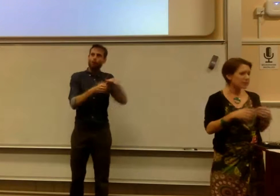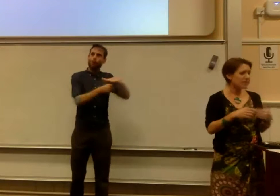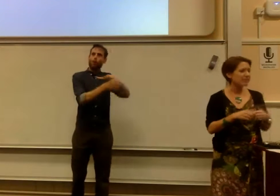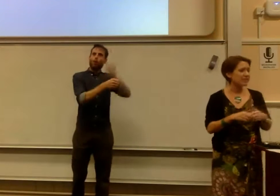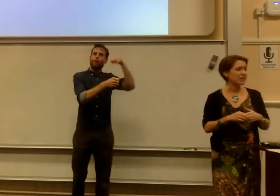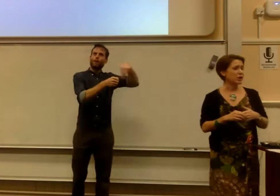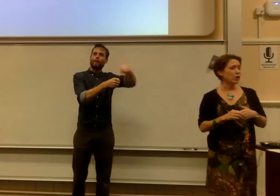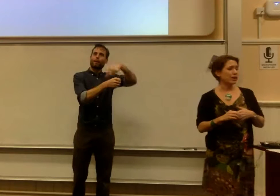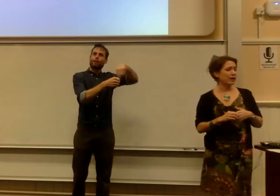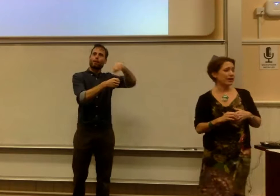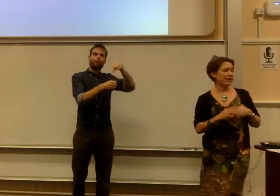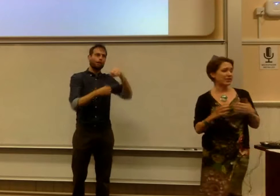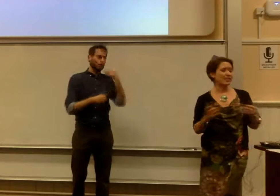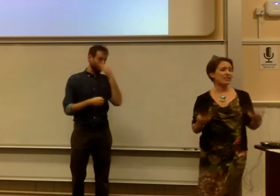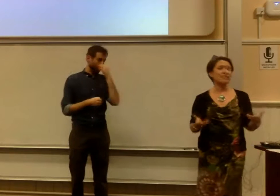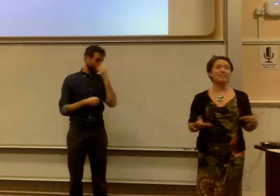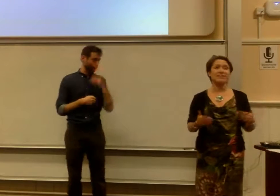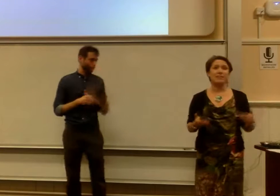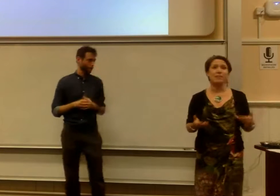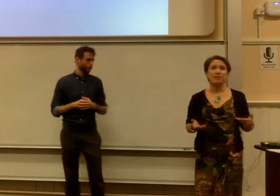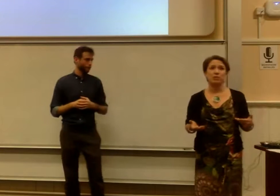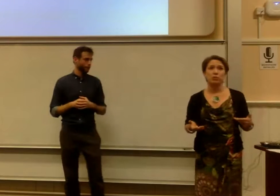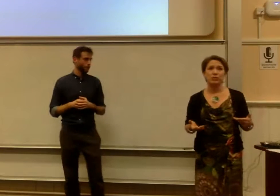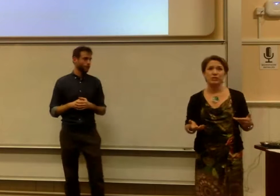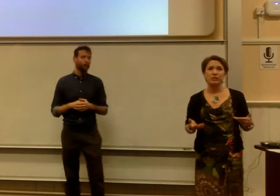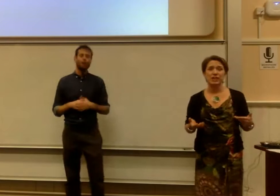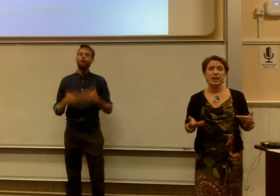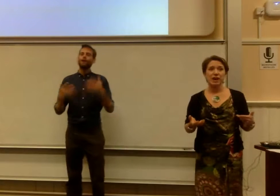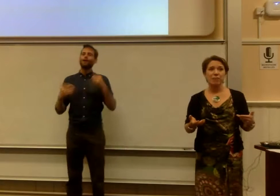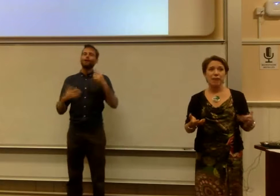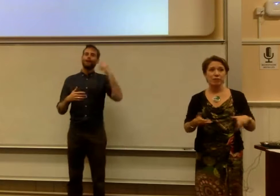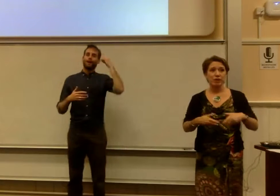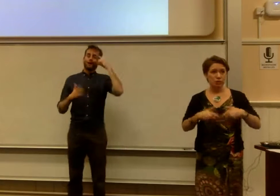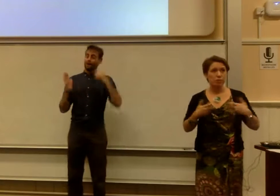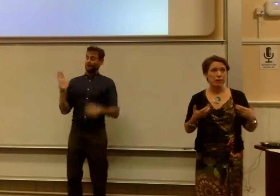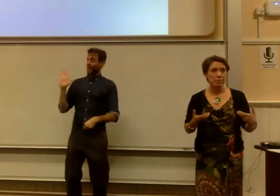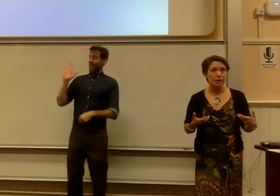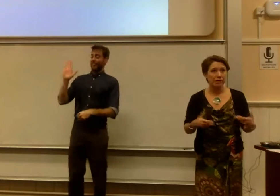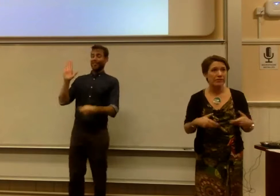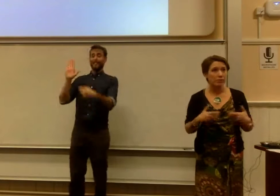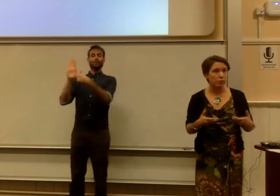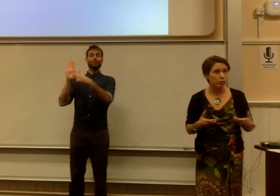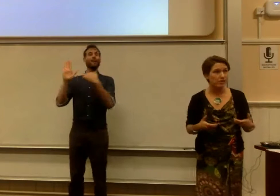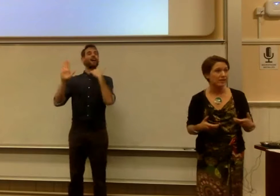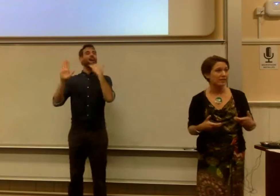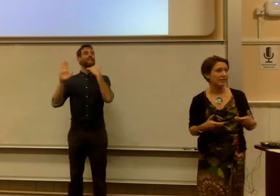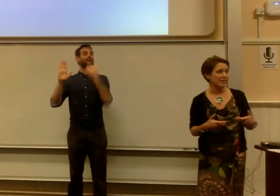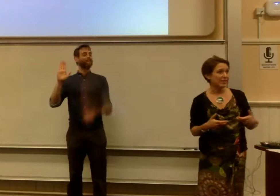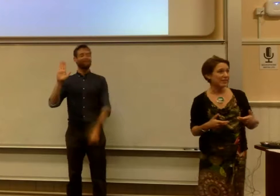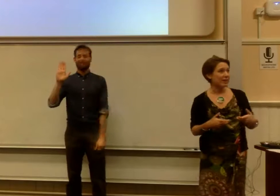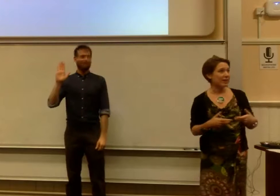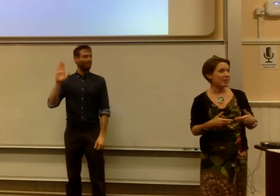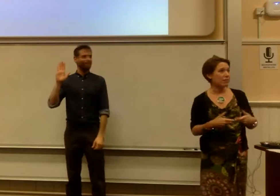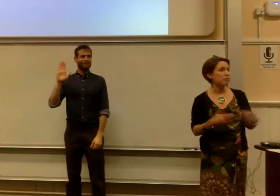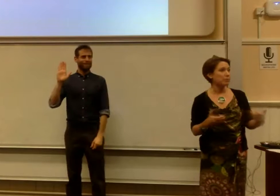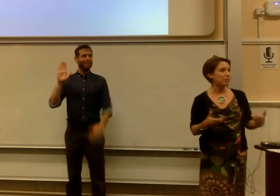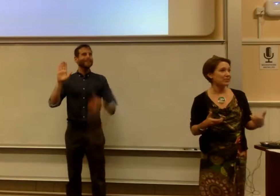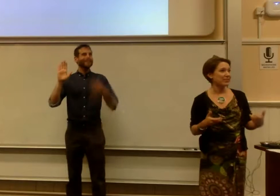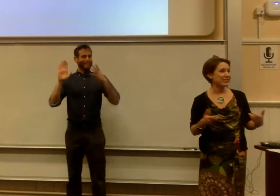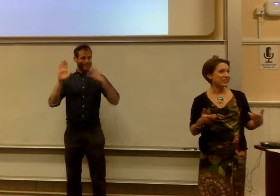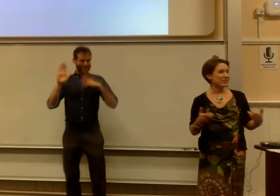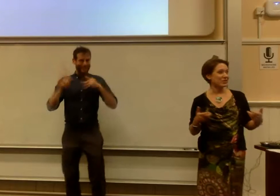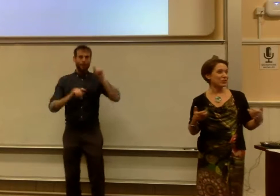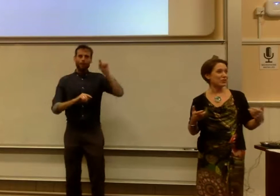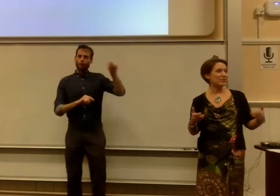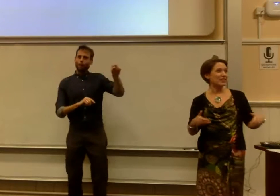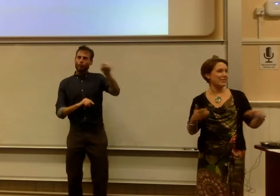users. As I've already said, legislation isn't a magic wand, and we can all play a part in supporting public